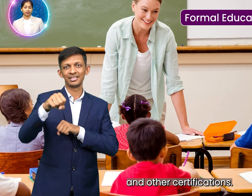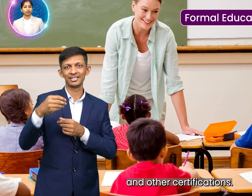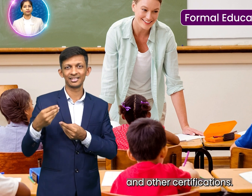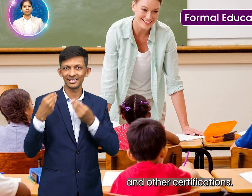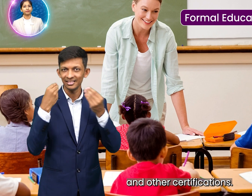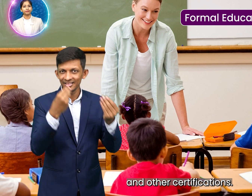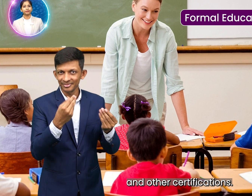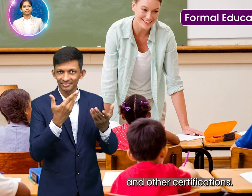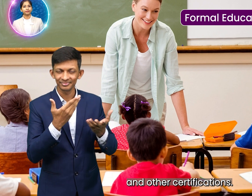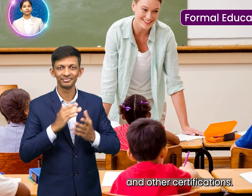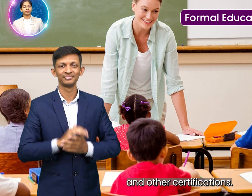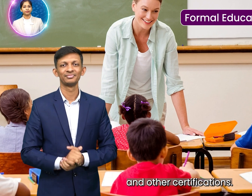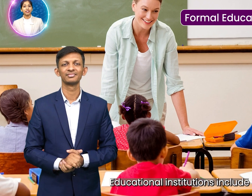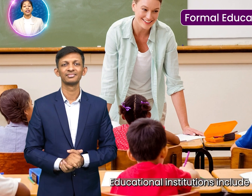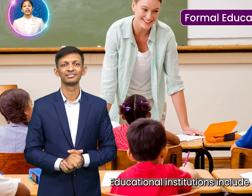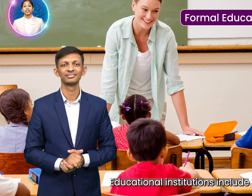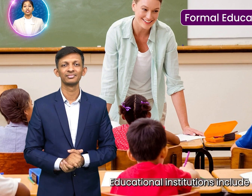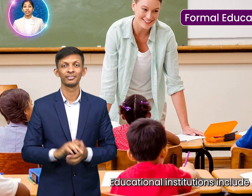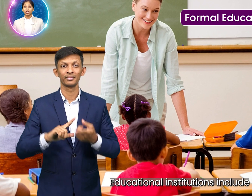certifications.